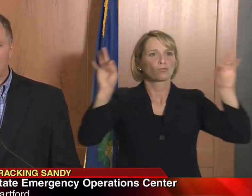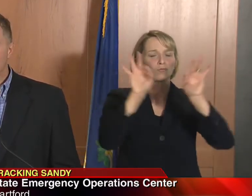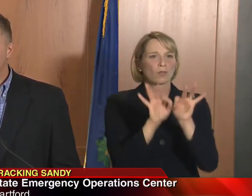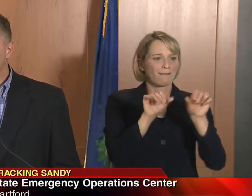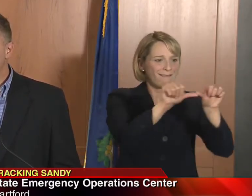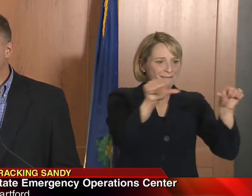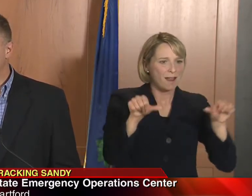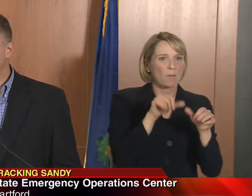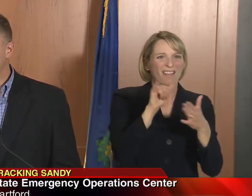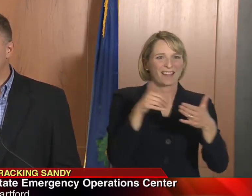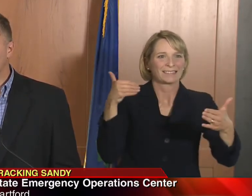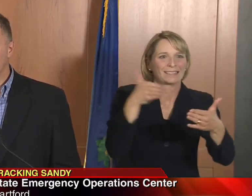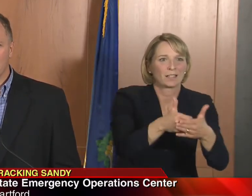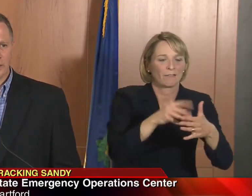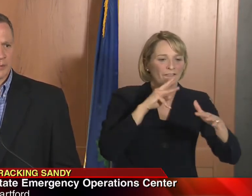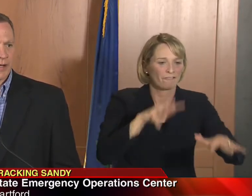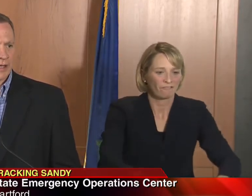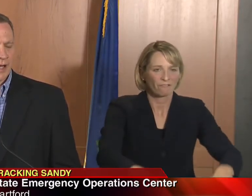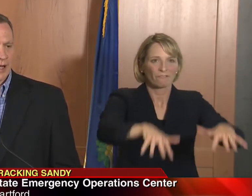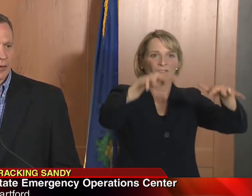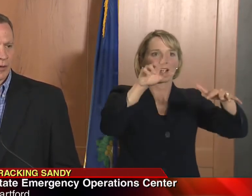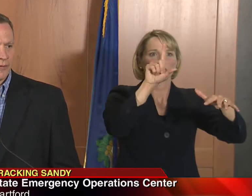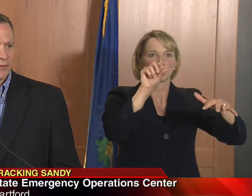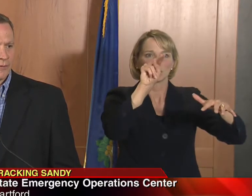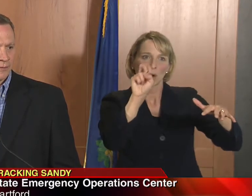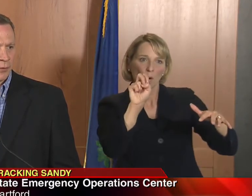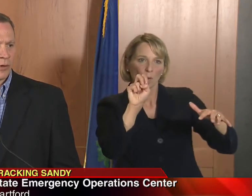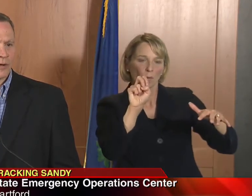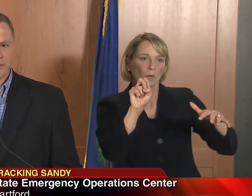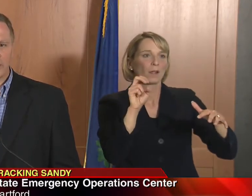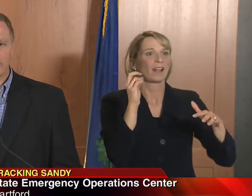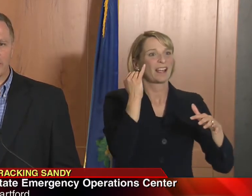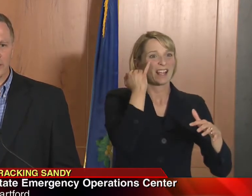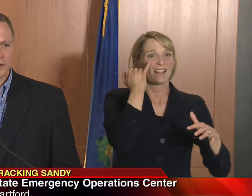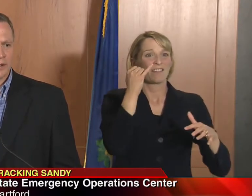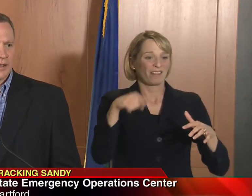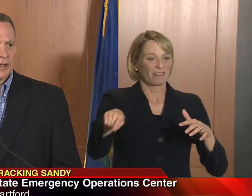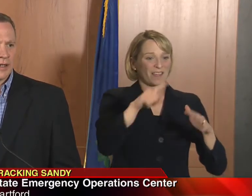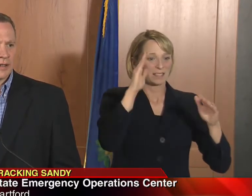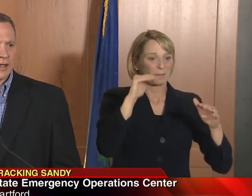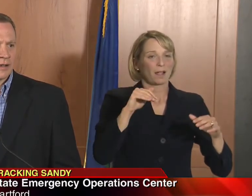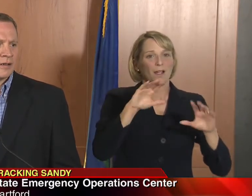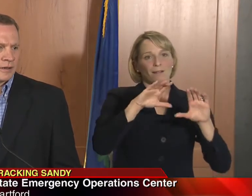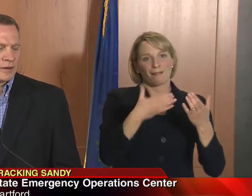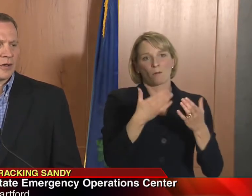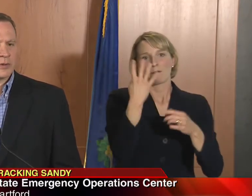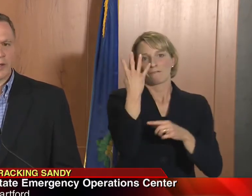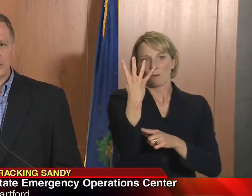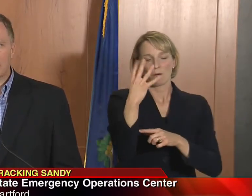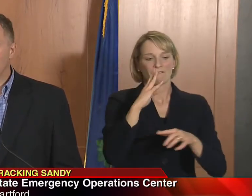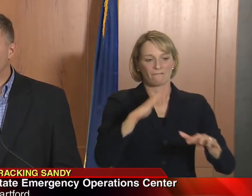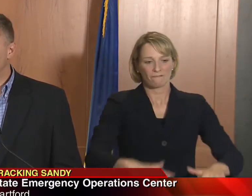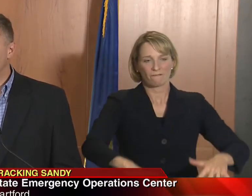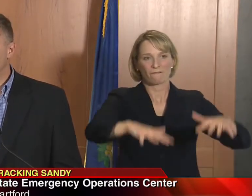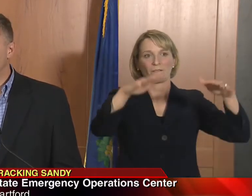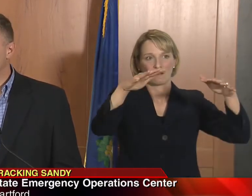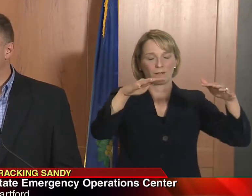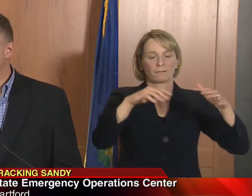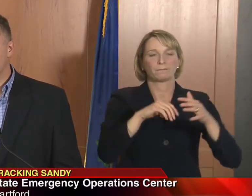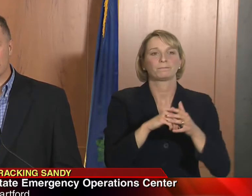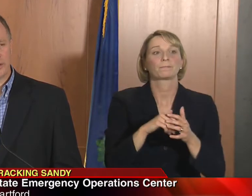the flood zone if you expect a Category 4 flooding event. And it goes without saying that